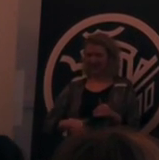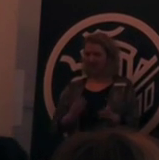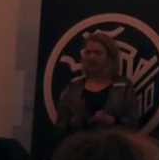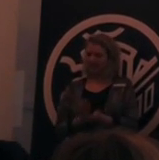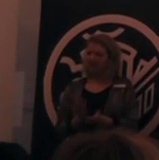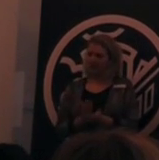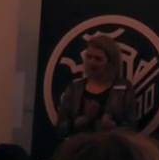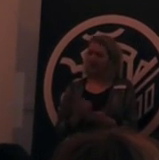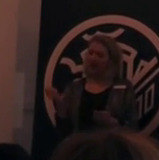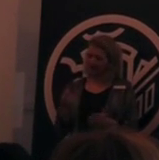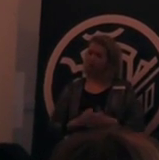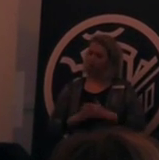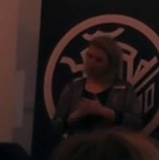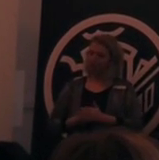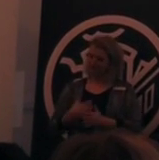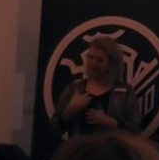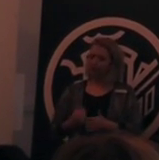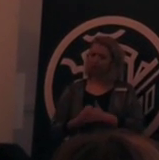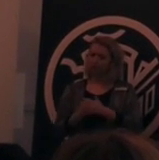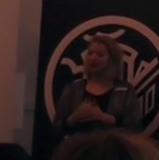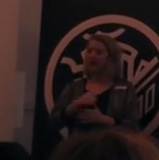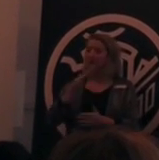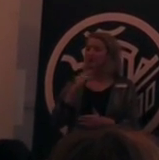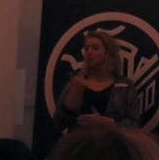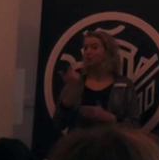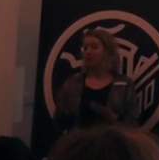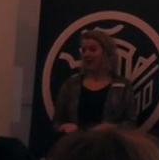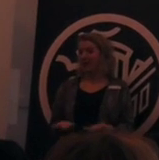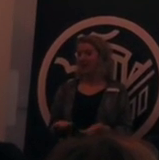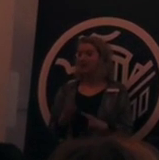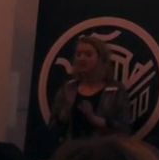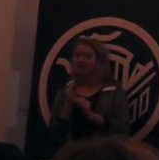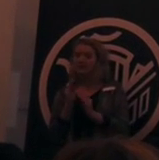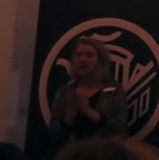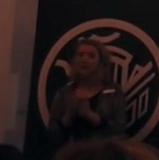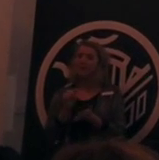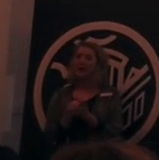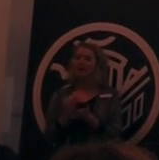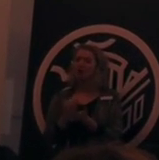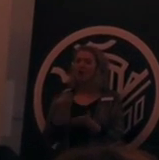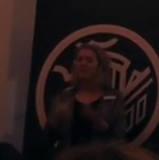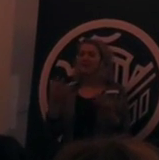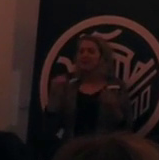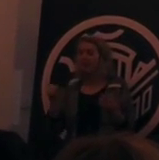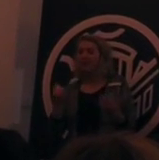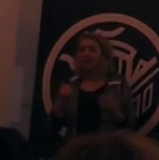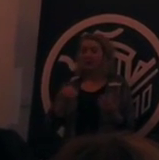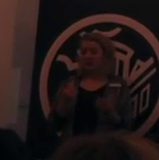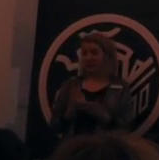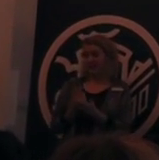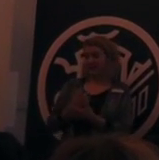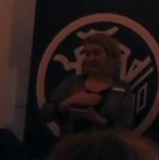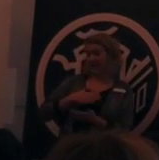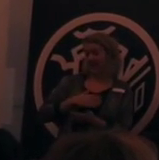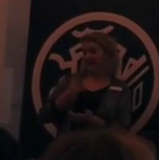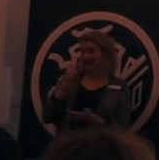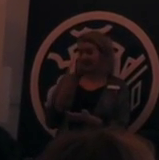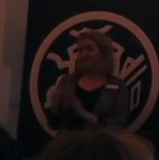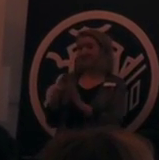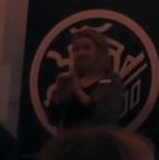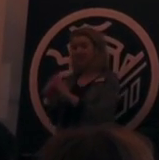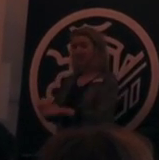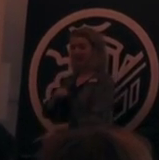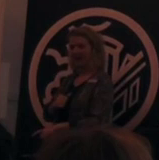getting a lot of support. I spent 2 days talking to the press about how, if you want to see a family pride, go to the LGBT